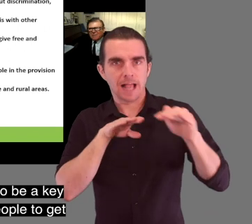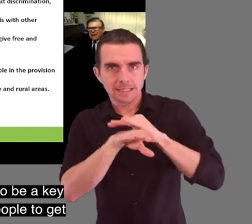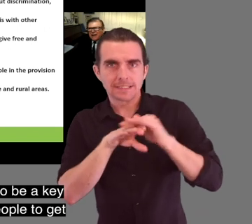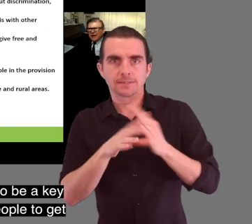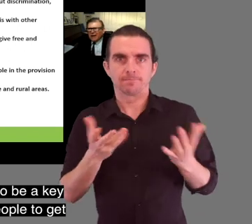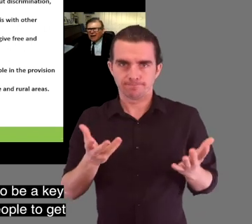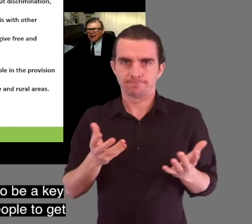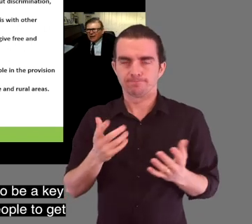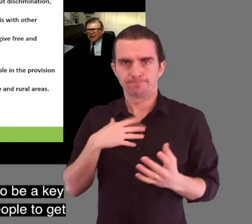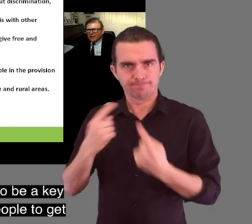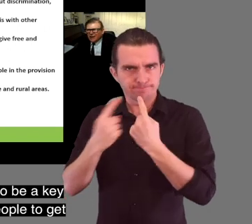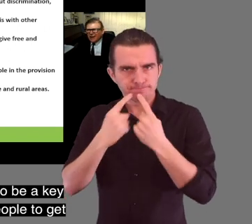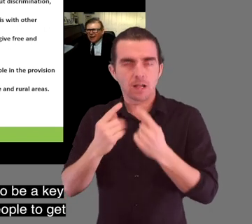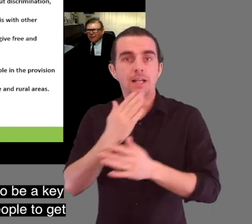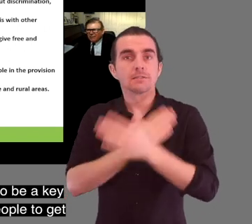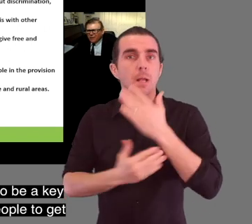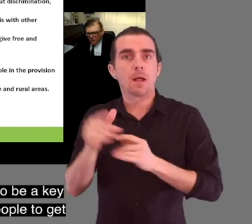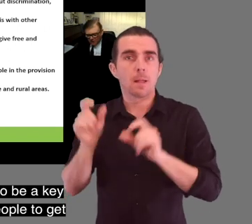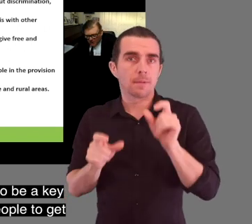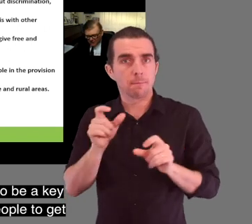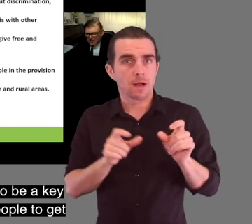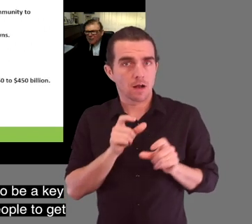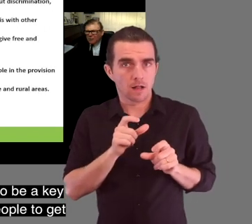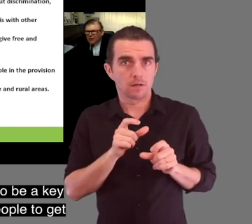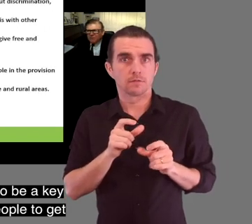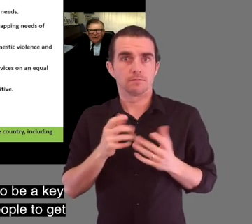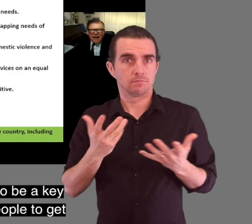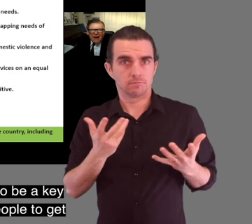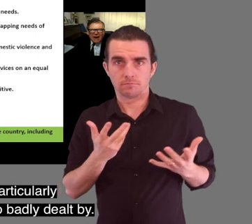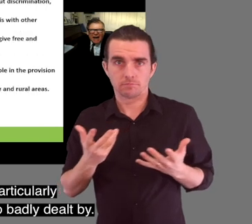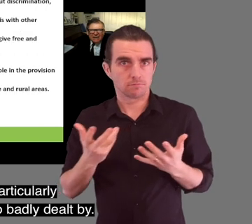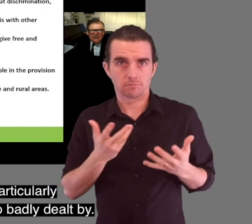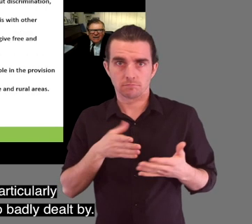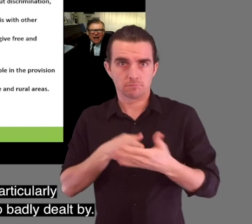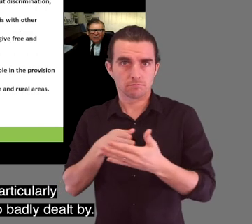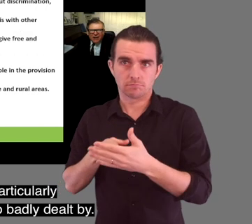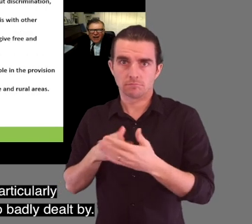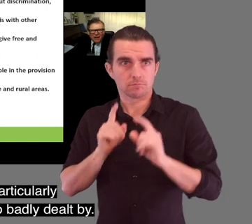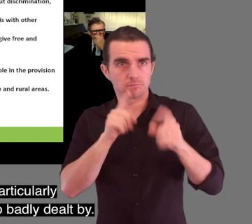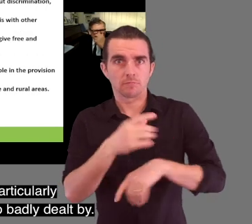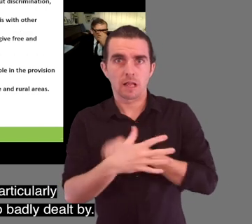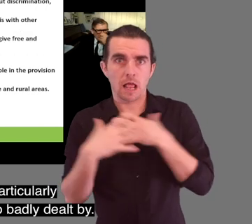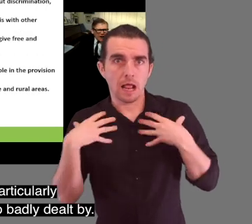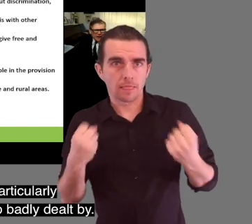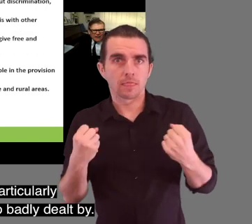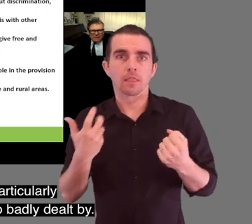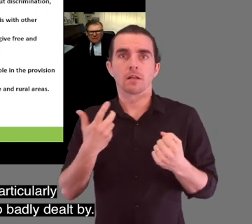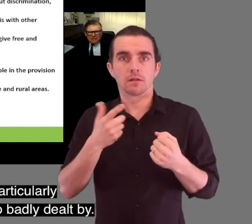to be a key thing now for disabled people to get access to healthcare,